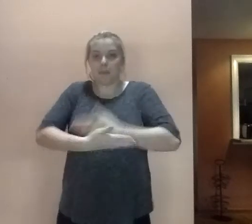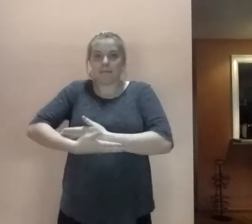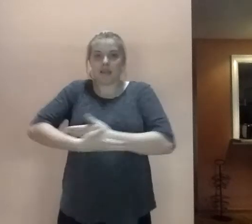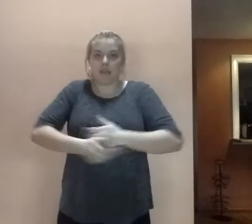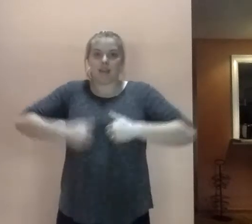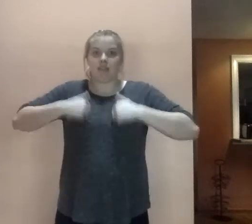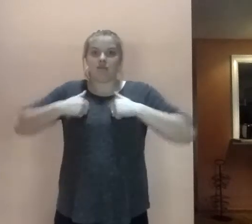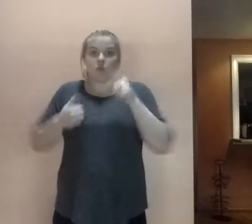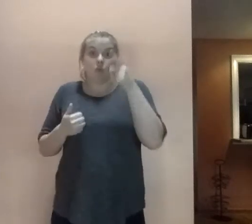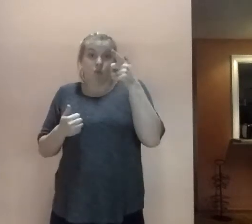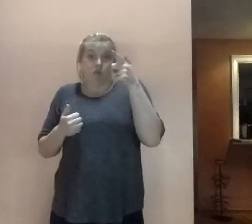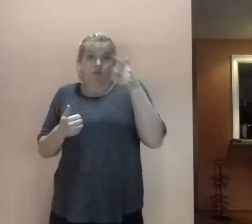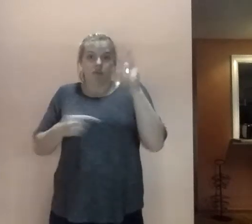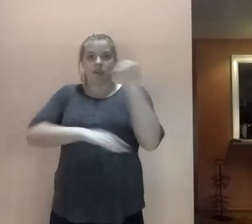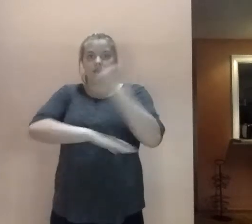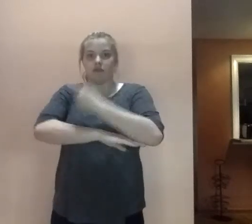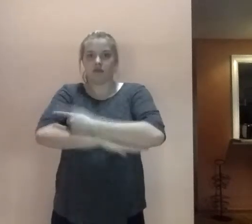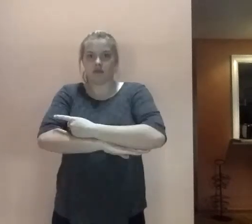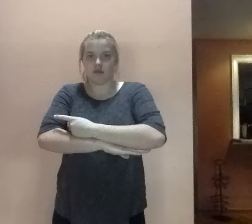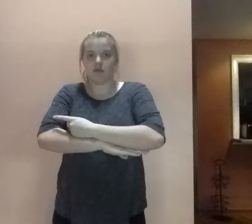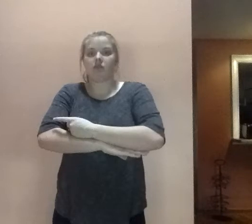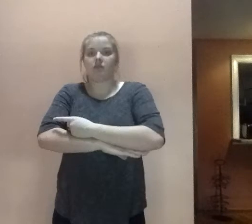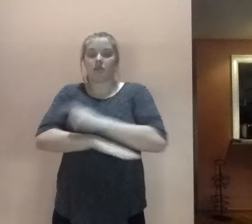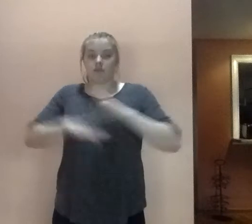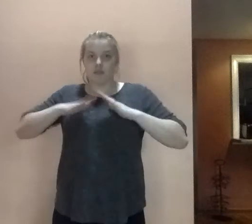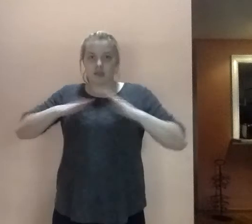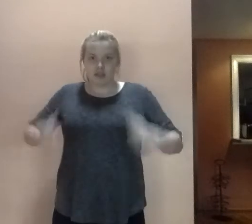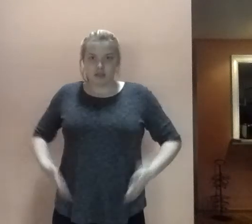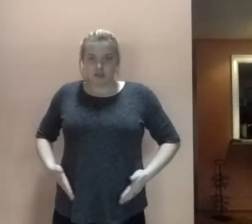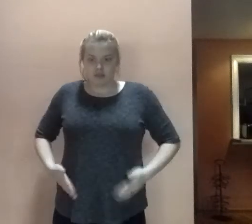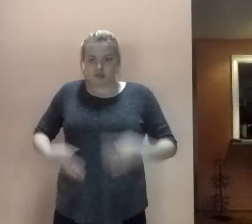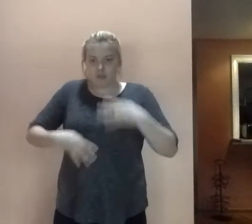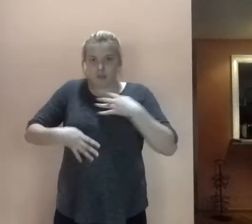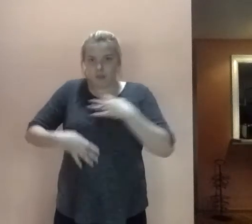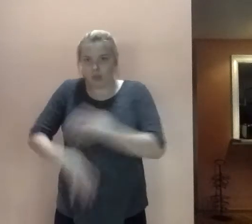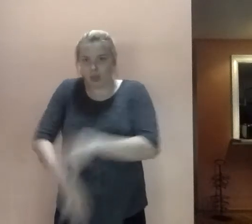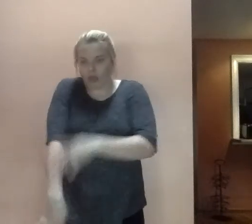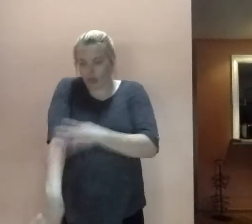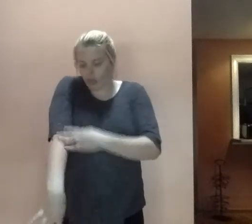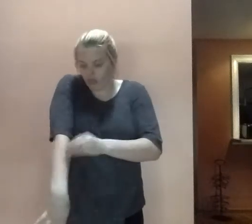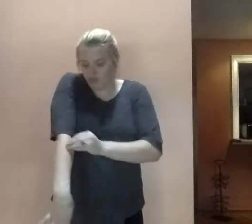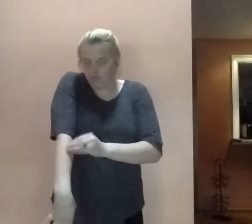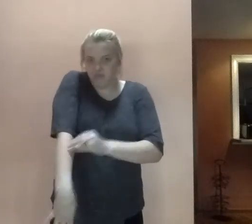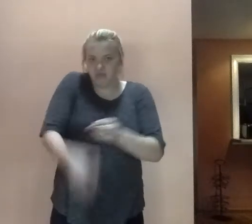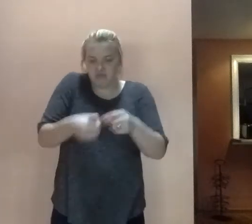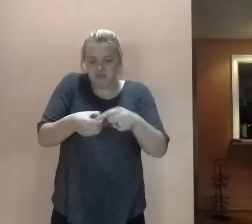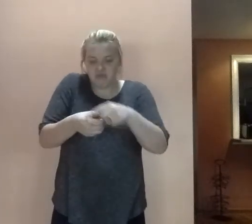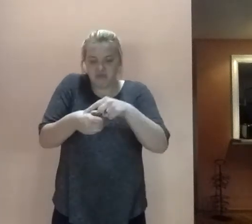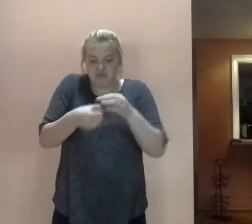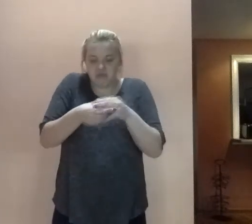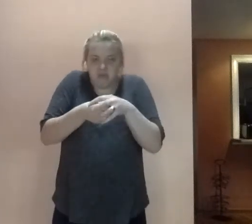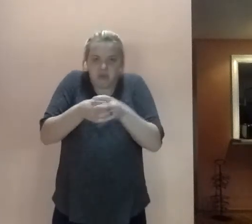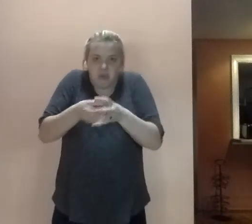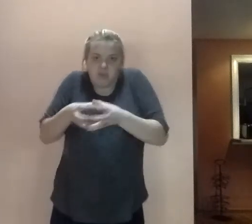and cholesterol. And when we put that into our bloodstream, it coats our red blood cells. Our blood gets thicker and more viscous. It changes